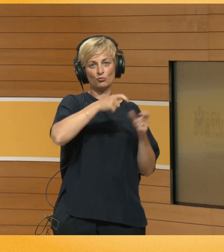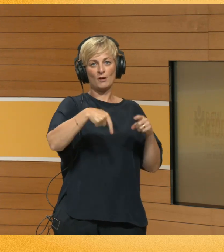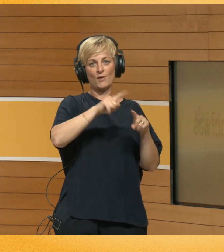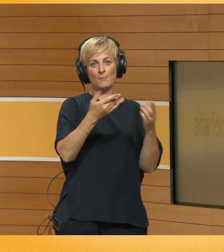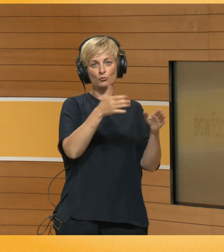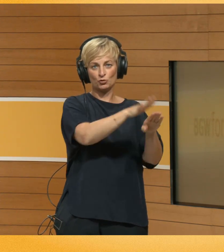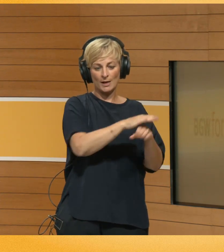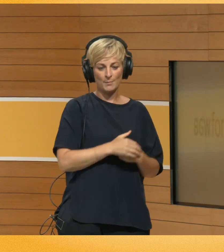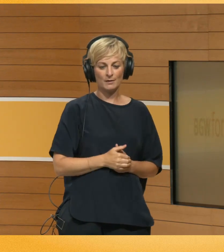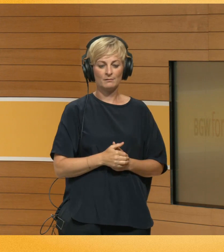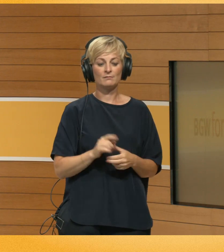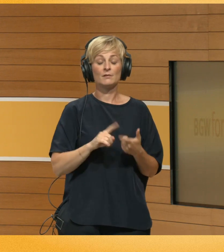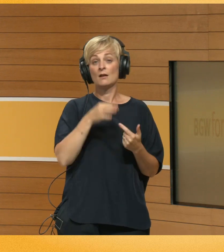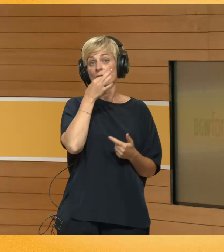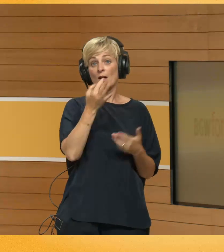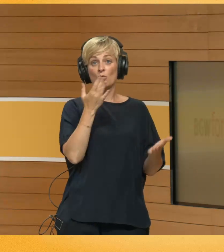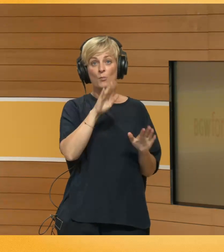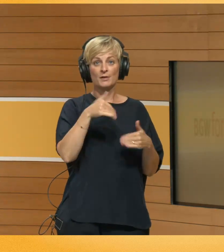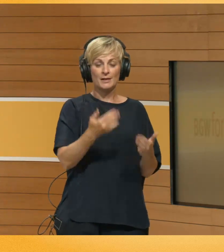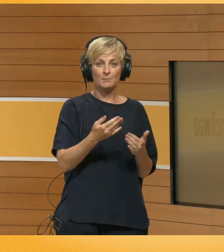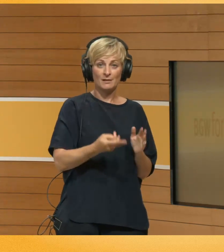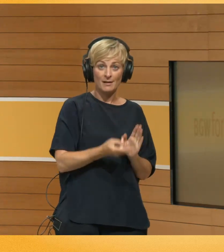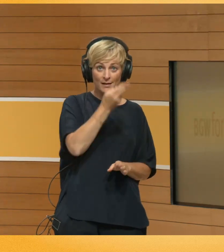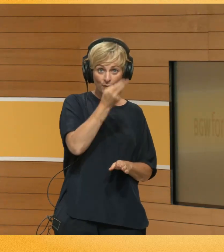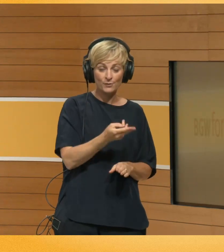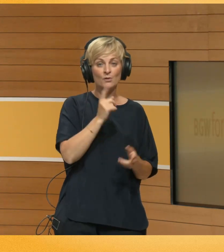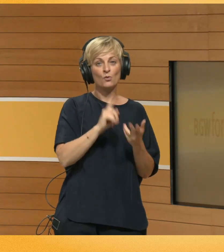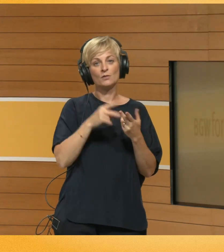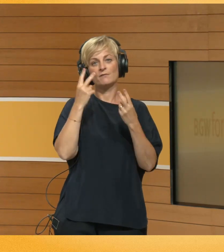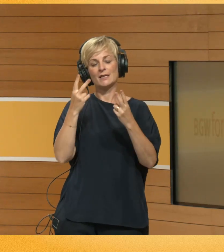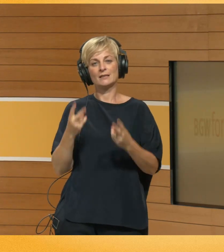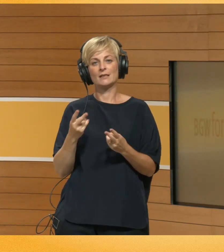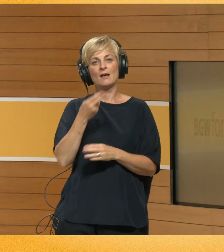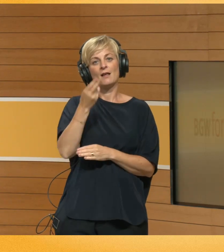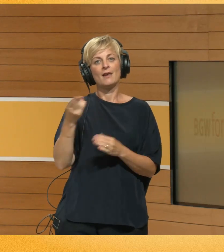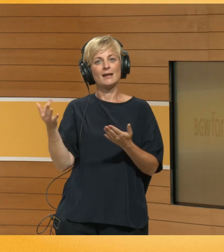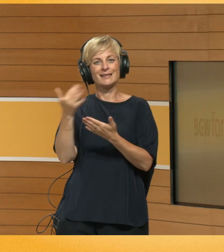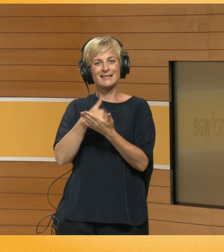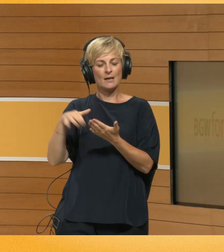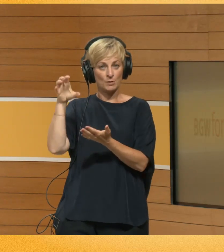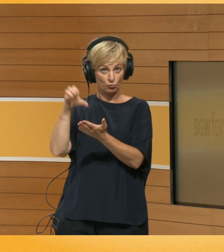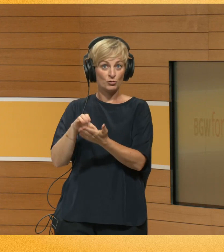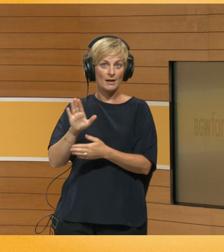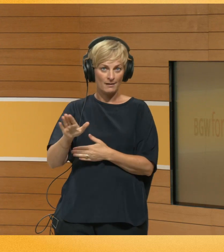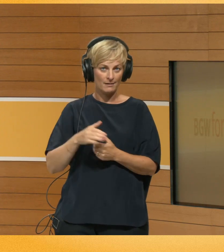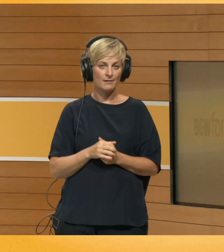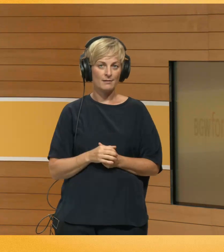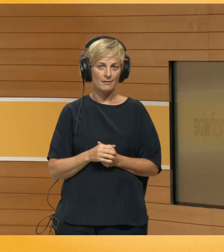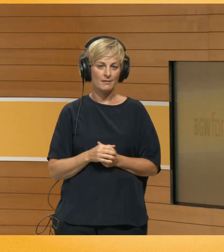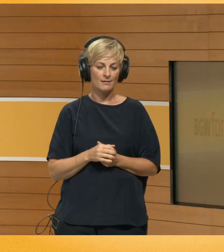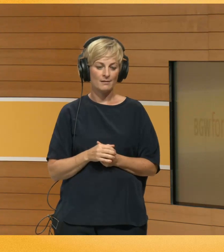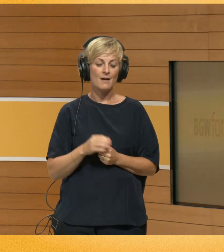body collection point, because it's only used when you have more people dying than you are able to accommodate.